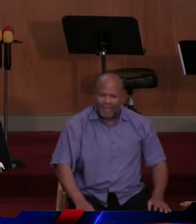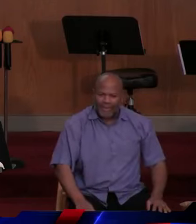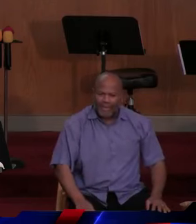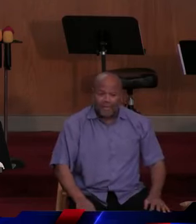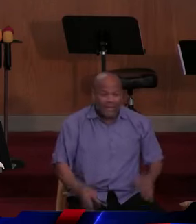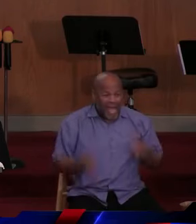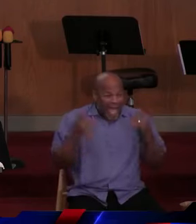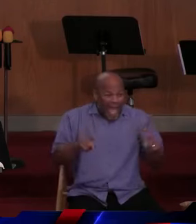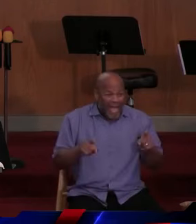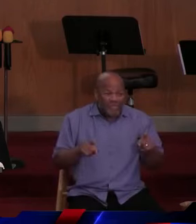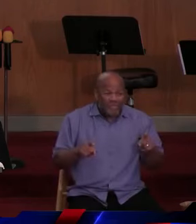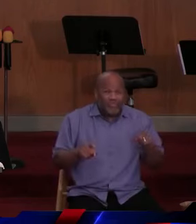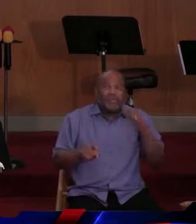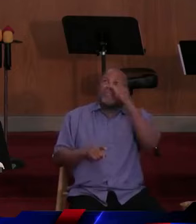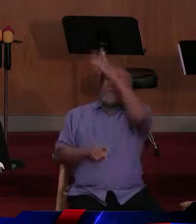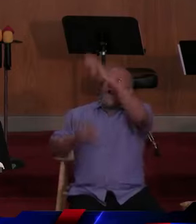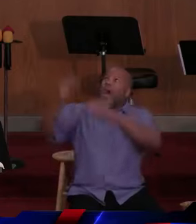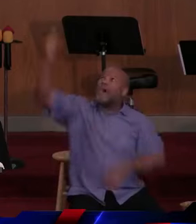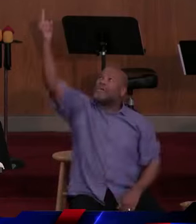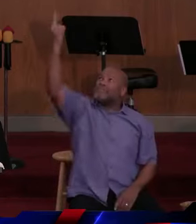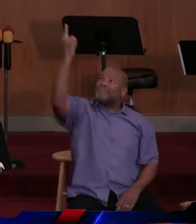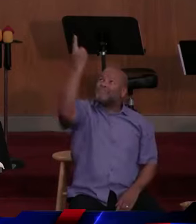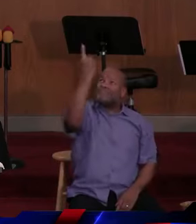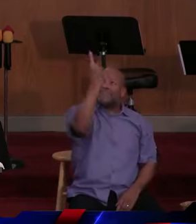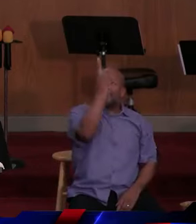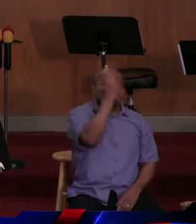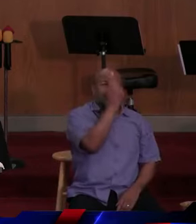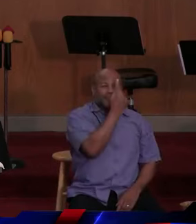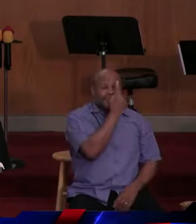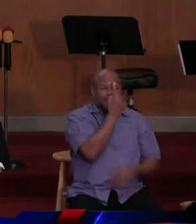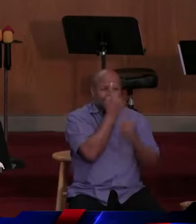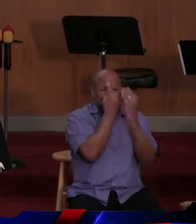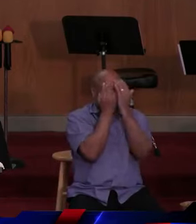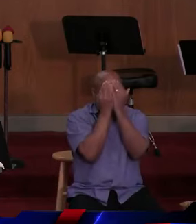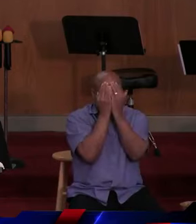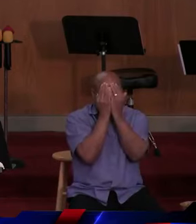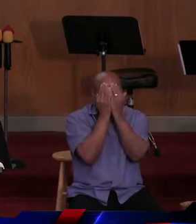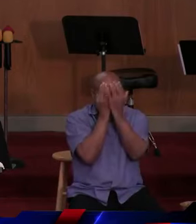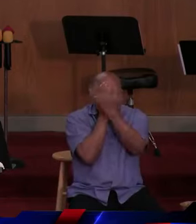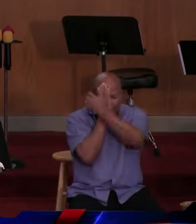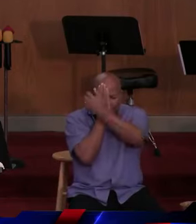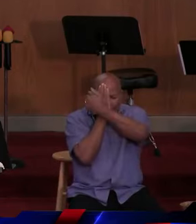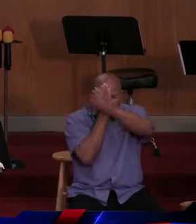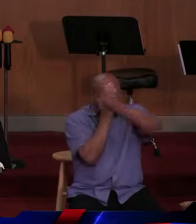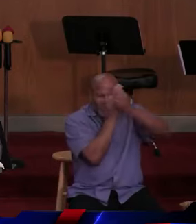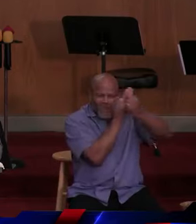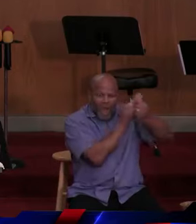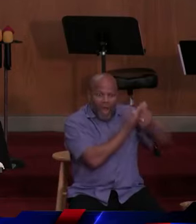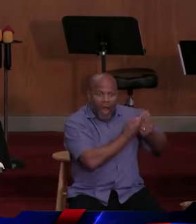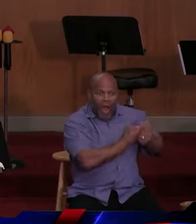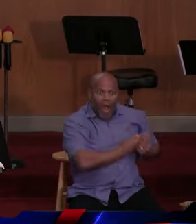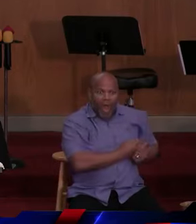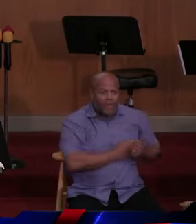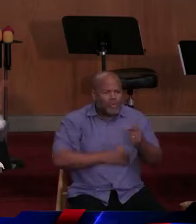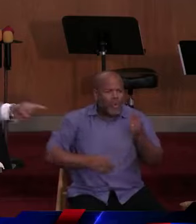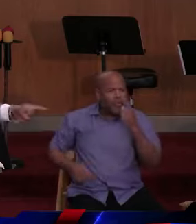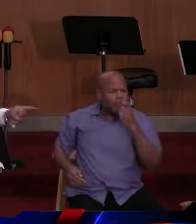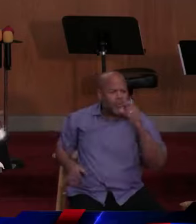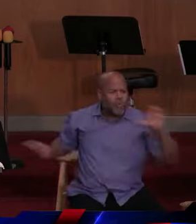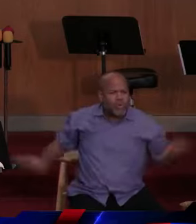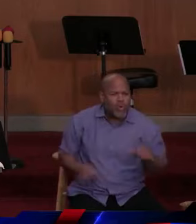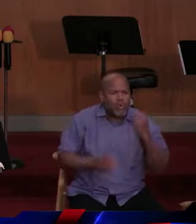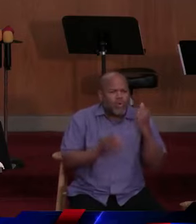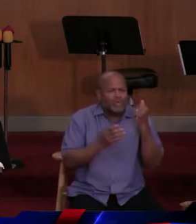When God removes the veil, you know who did it for you. You know who healed you. You know